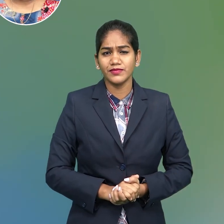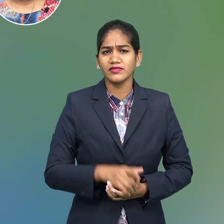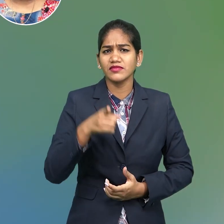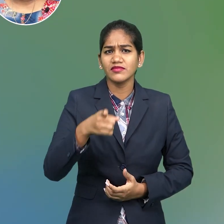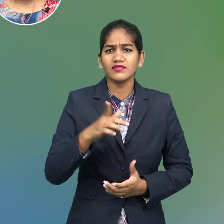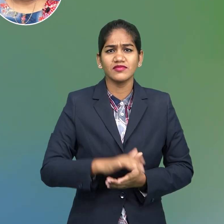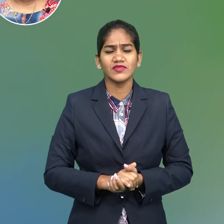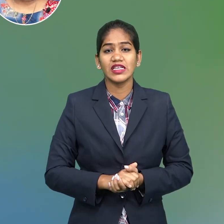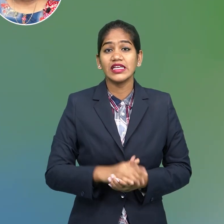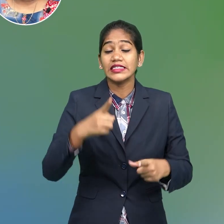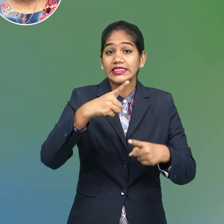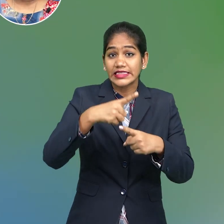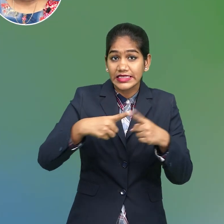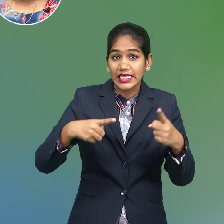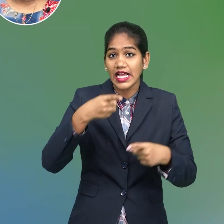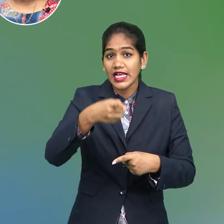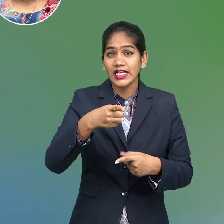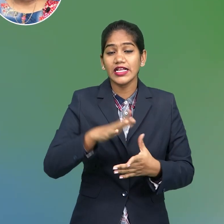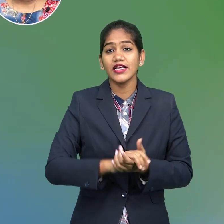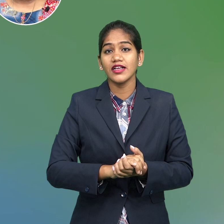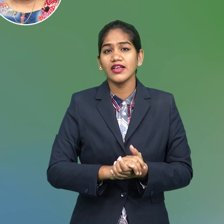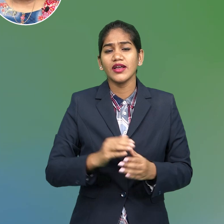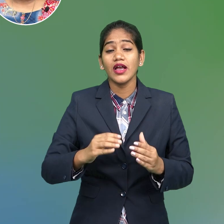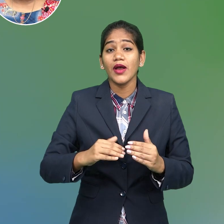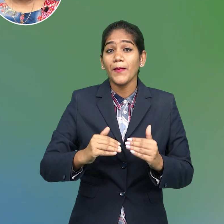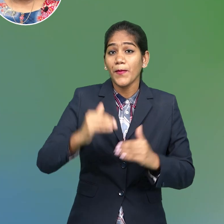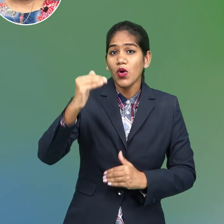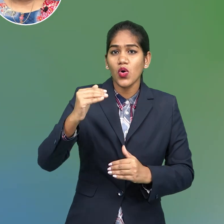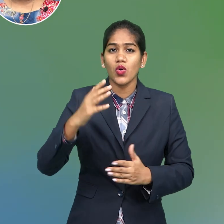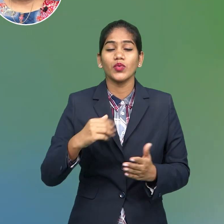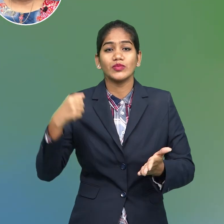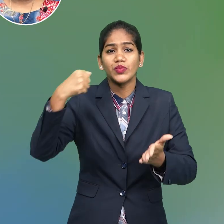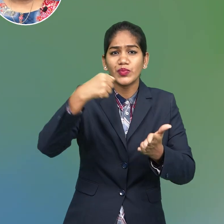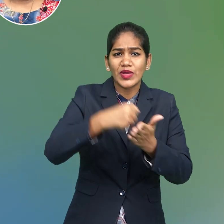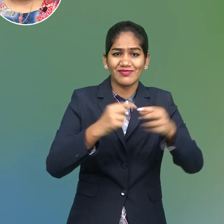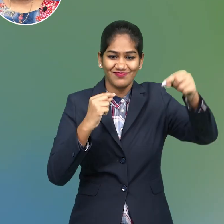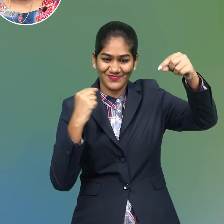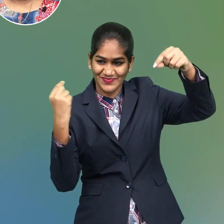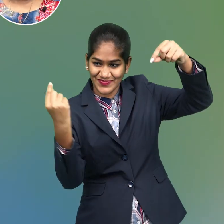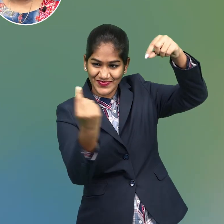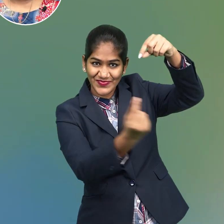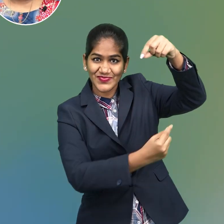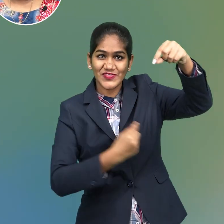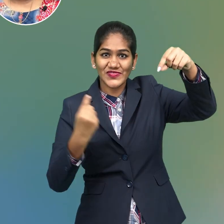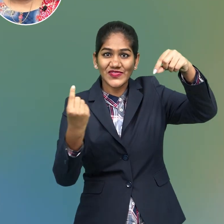a subtropical high pressure belt gives rise to permanent winds.